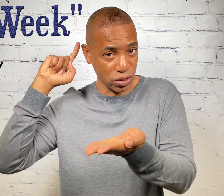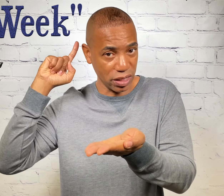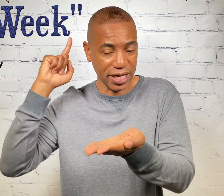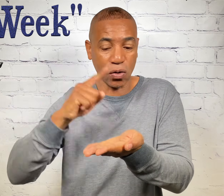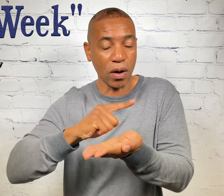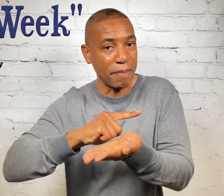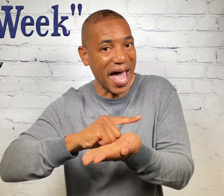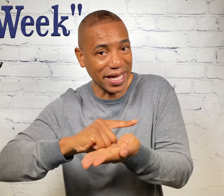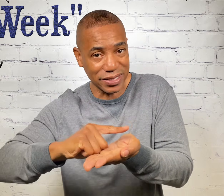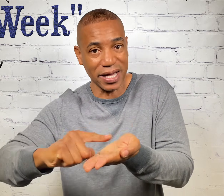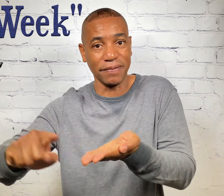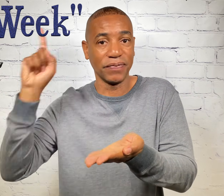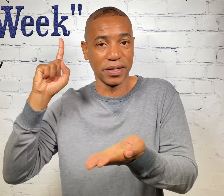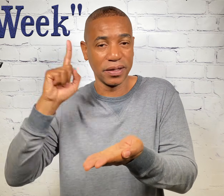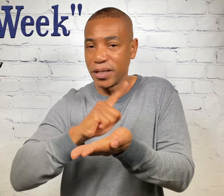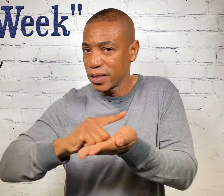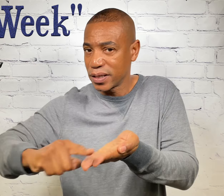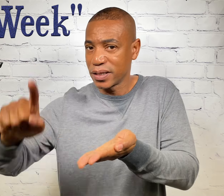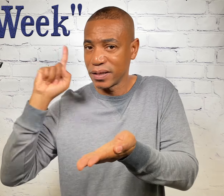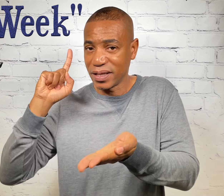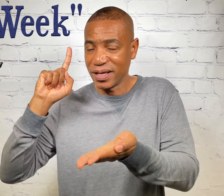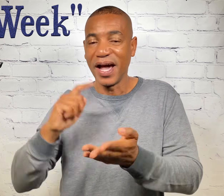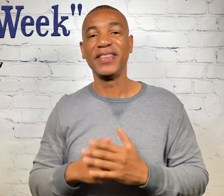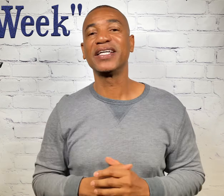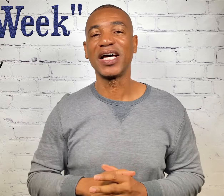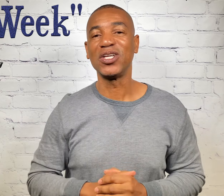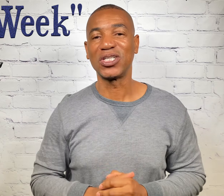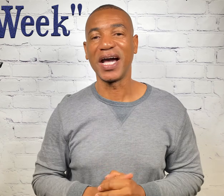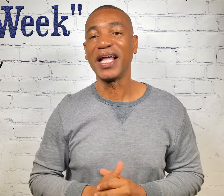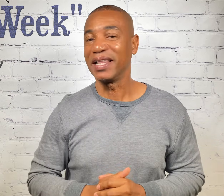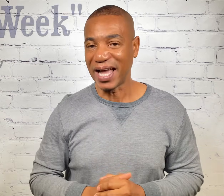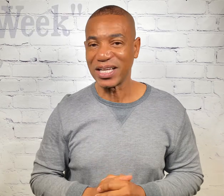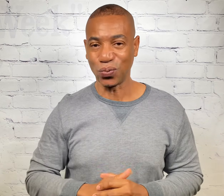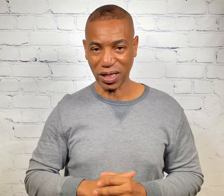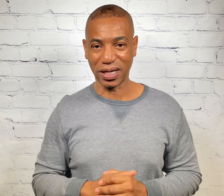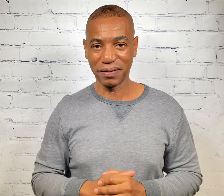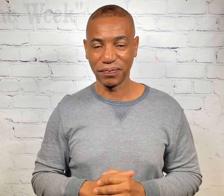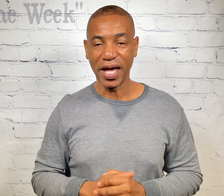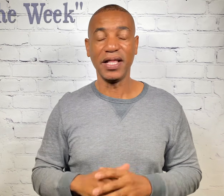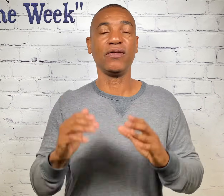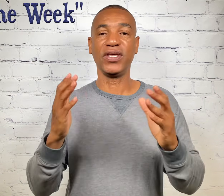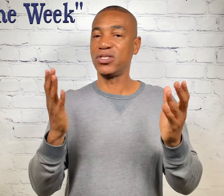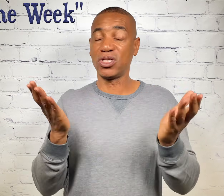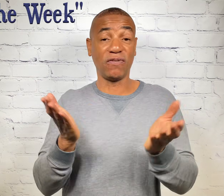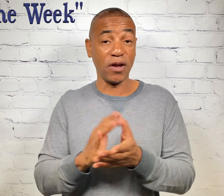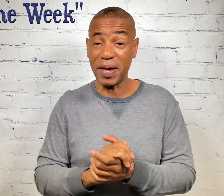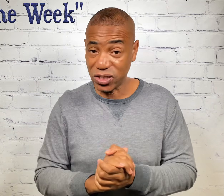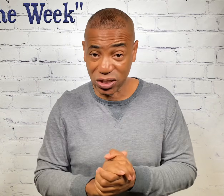like you're going back in time. That is how you sign last week. Now, these are just very basic